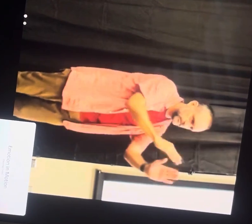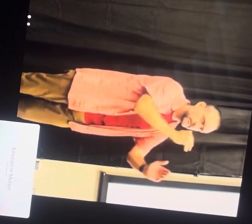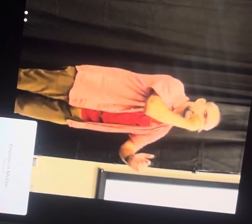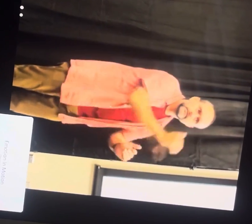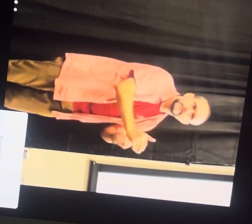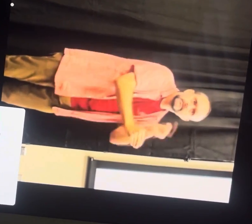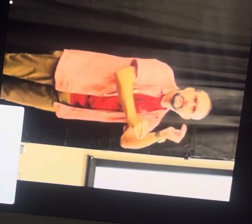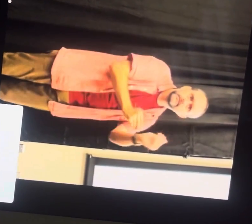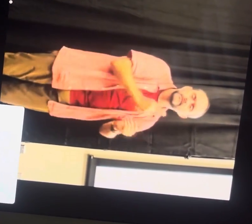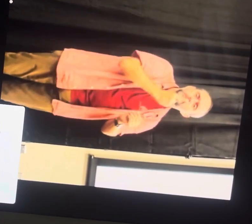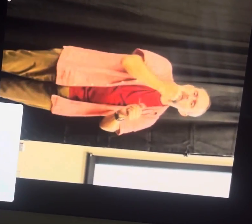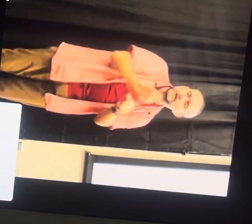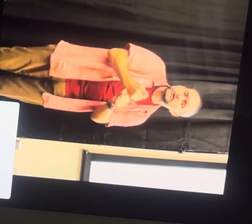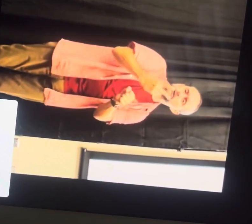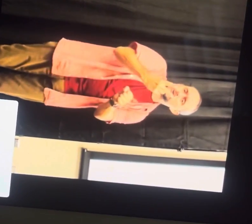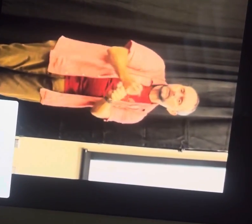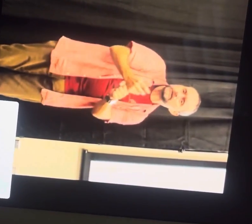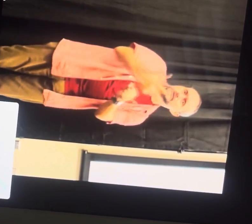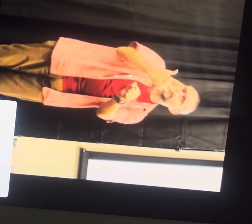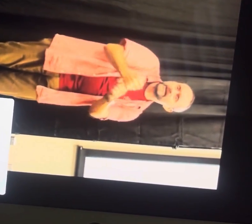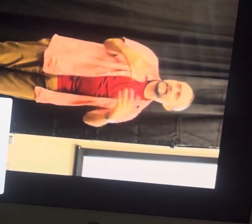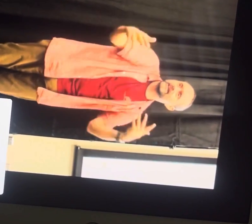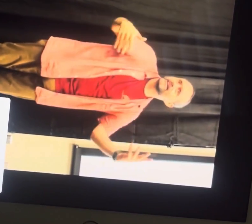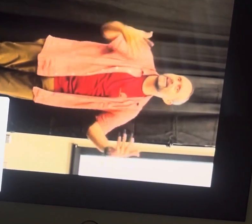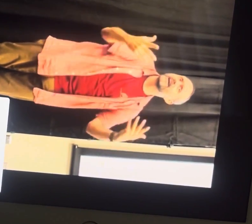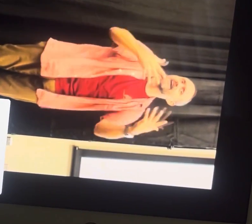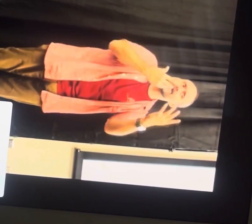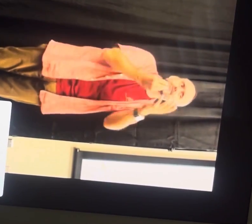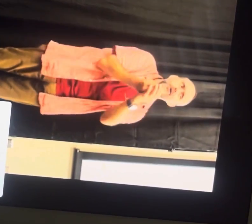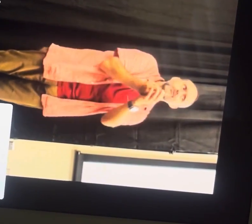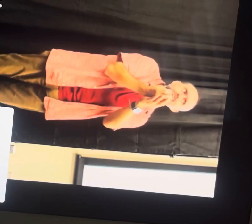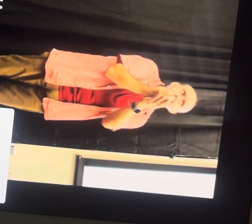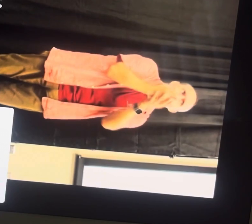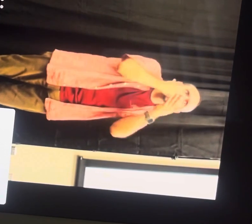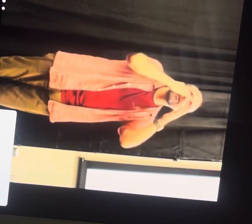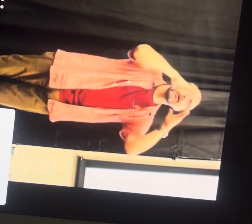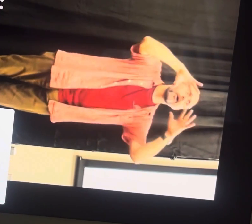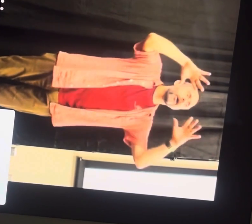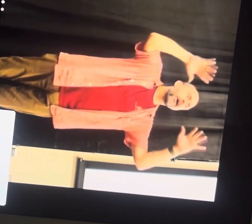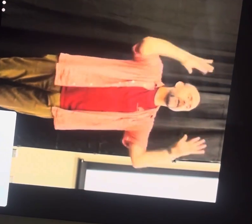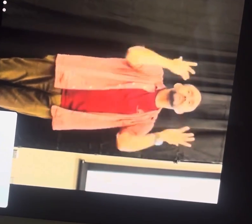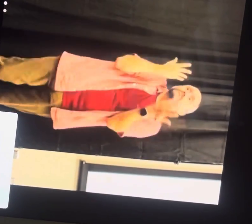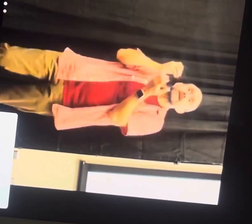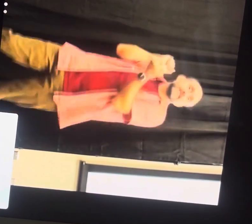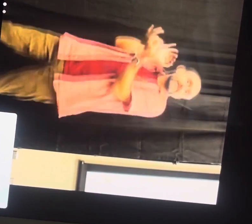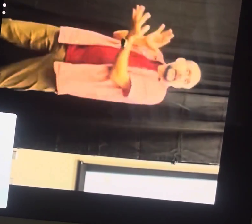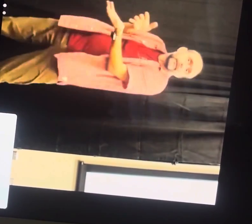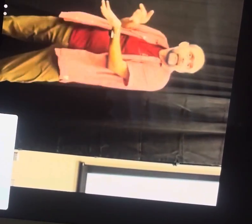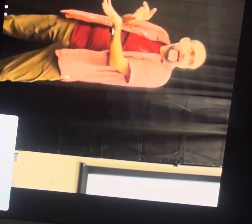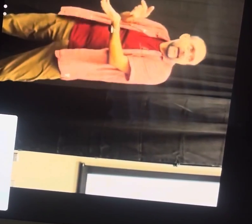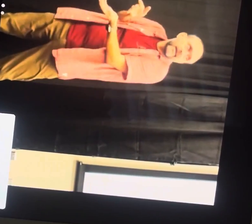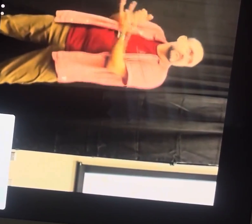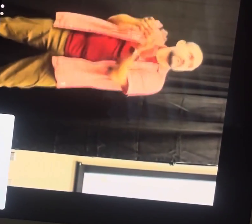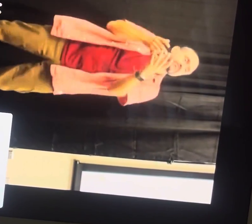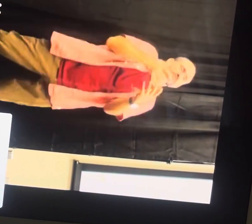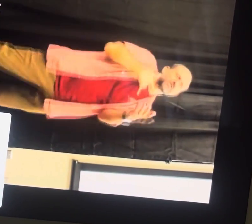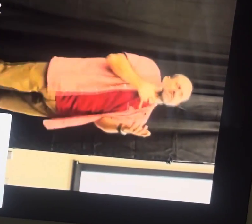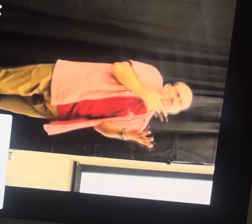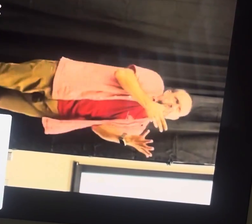So then you start to focus on one room, and then year after year, that's when things